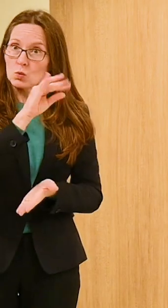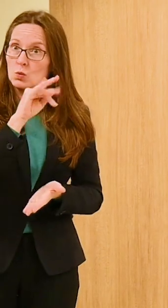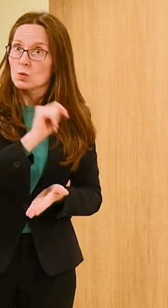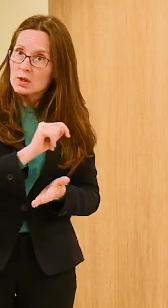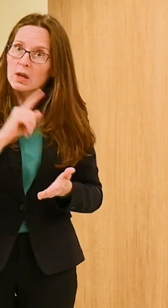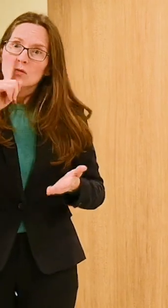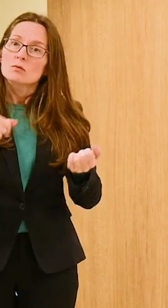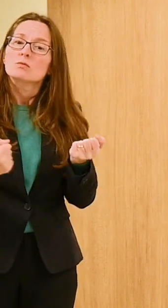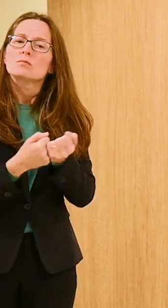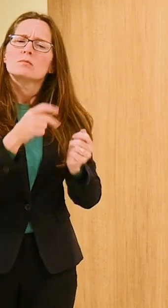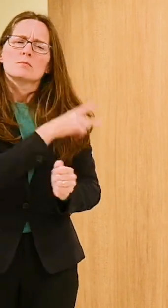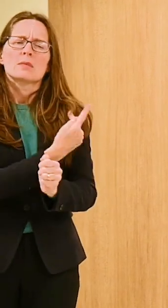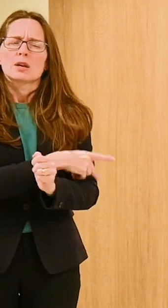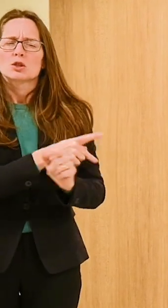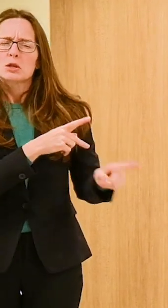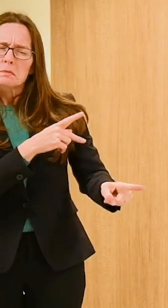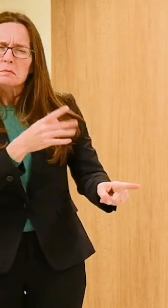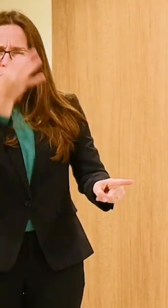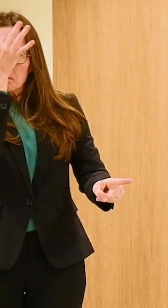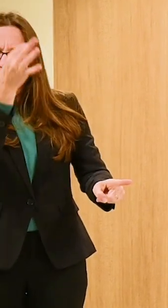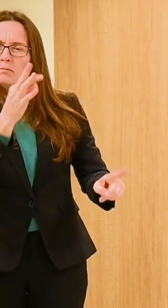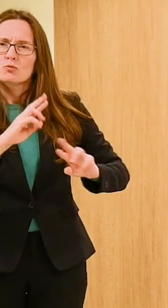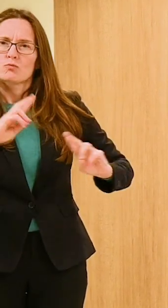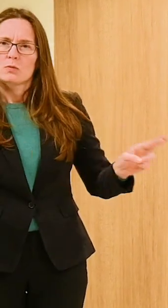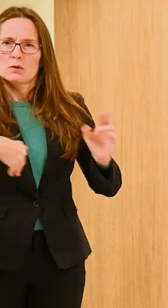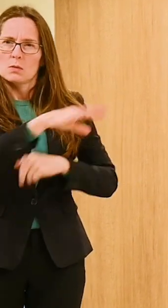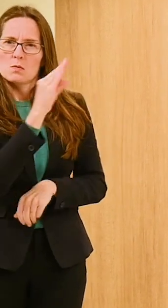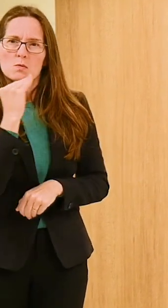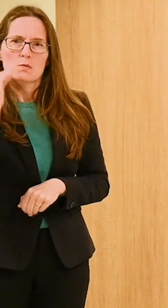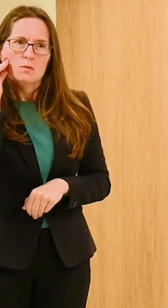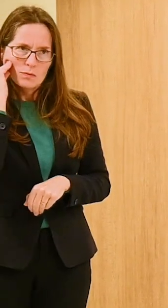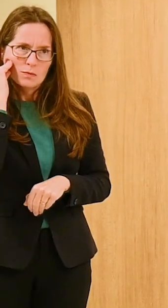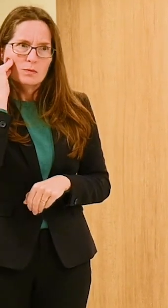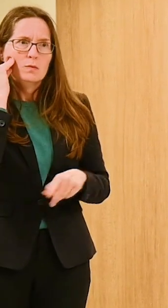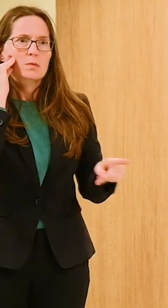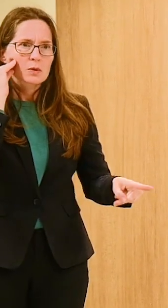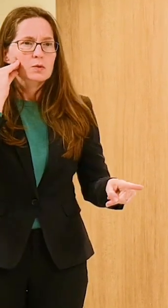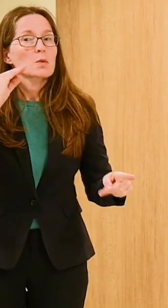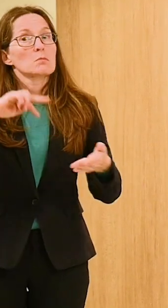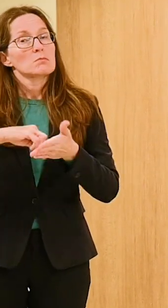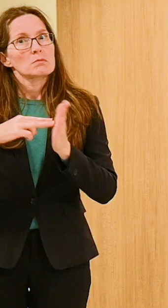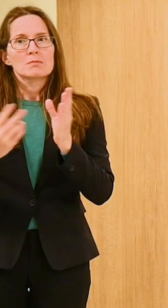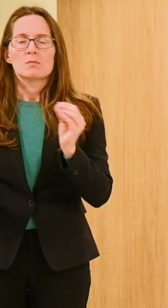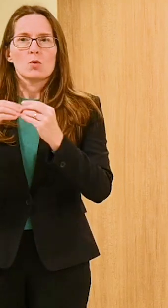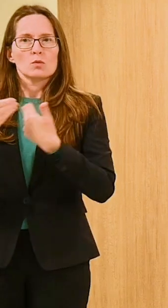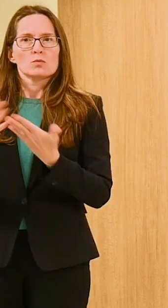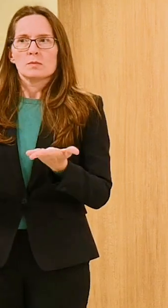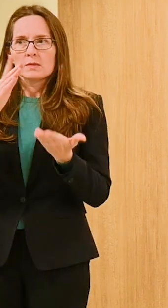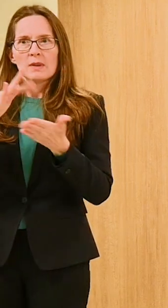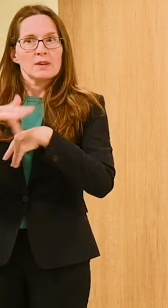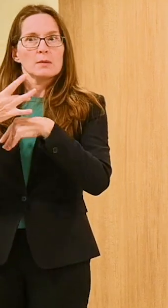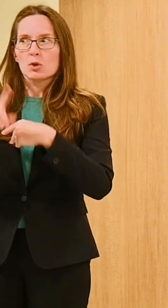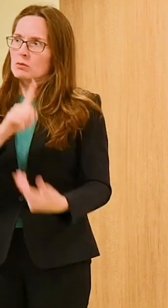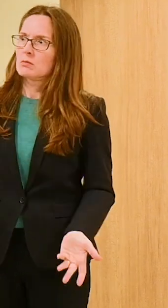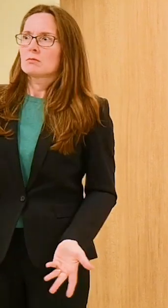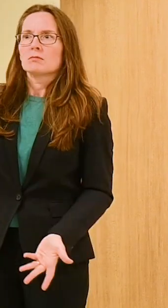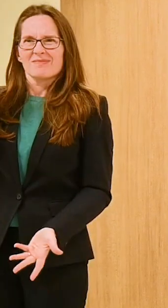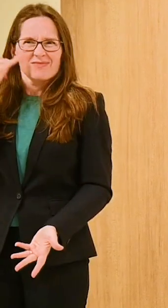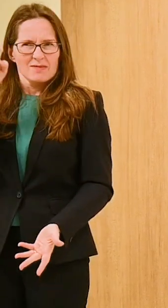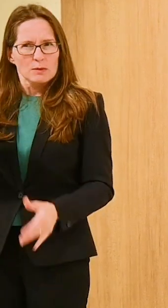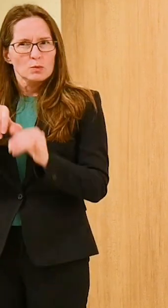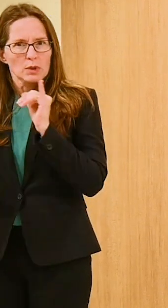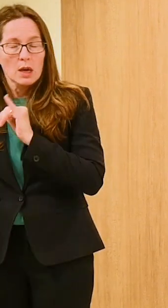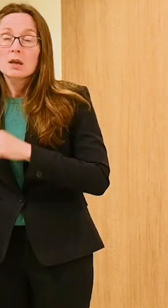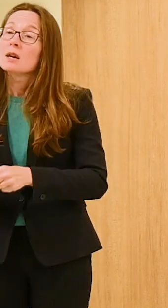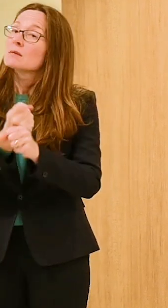home. And that makes space for those arriving in the ED who need to come upstairs. And next year, we will begin construction on a